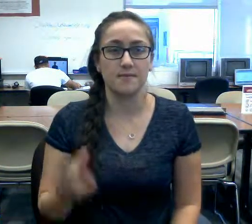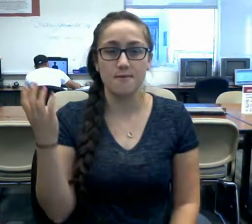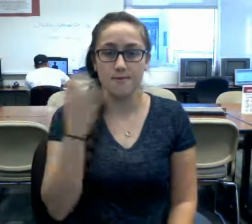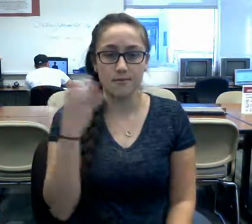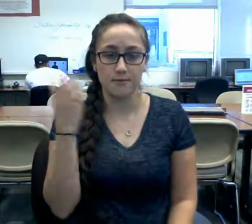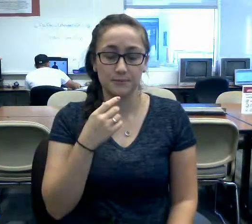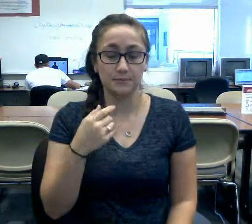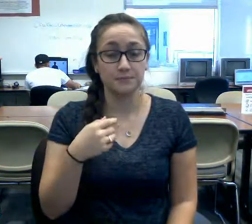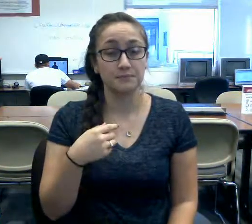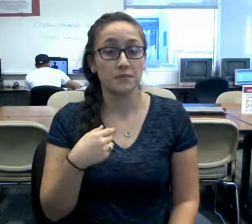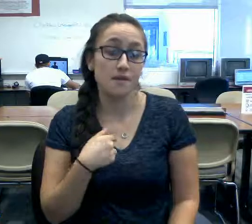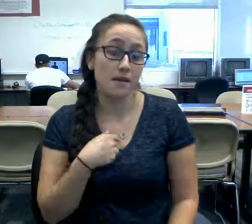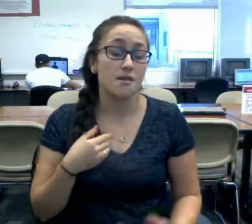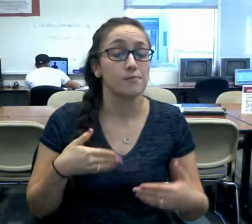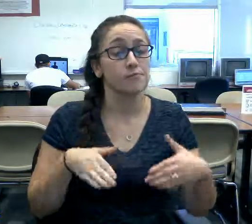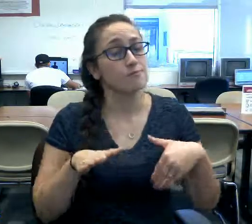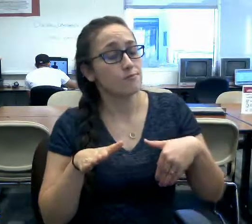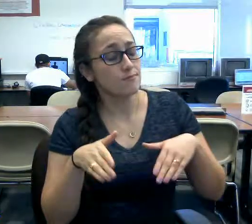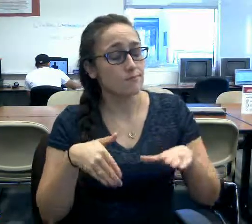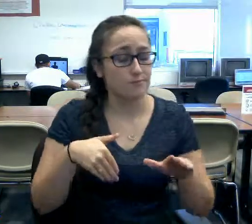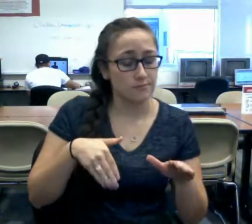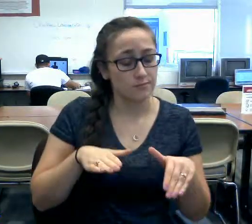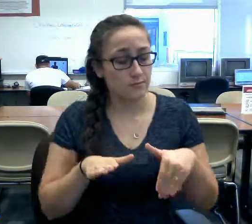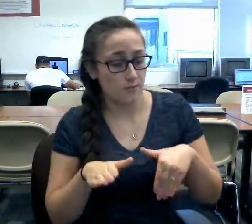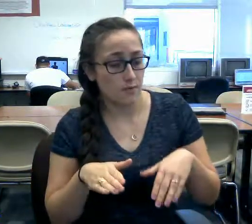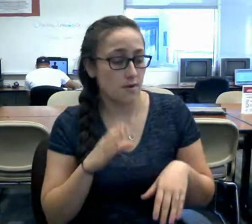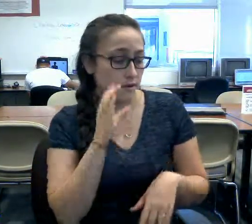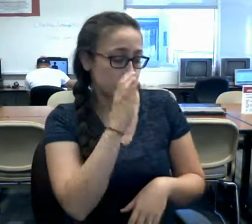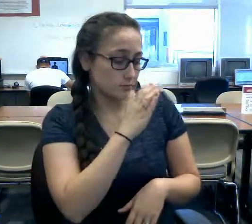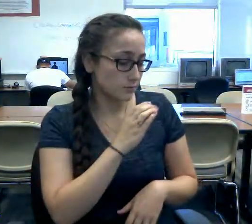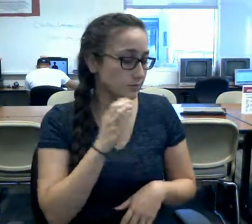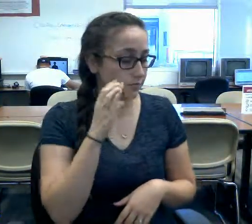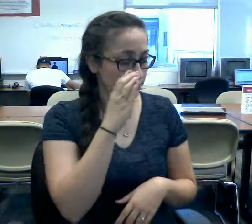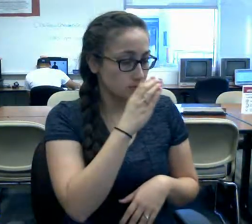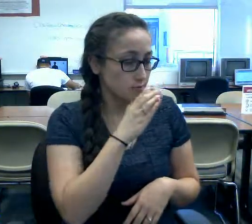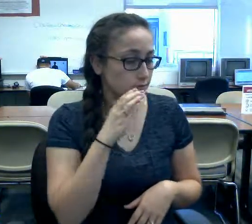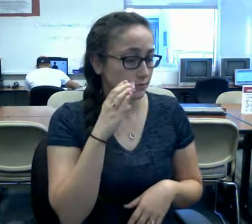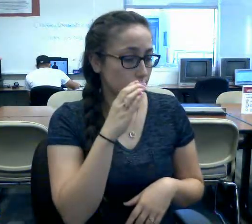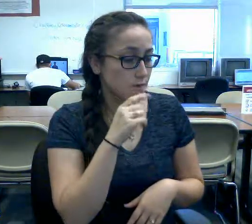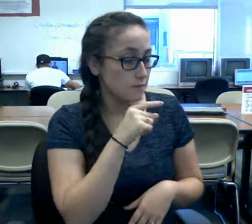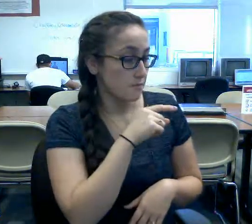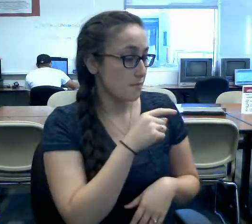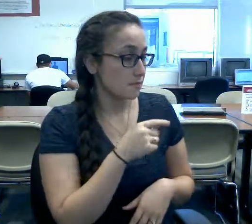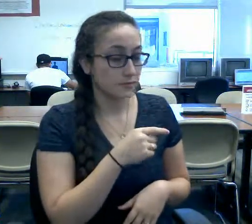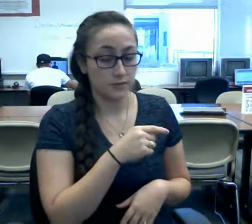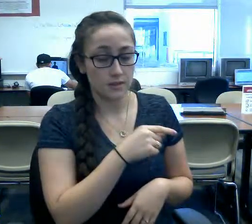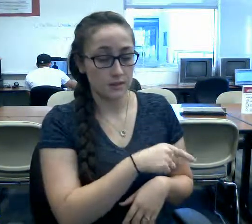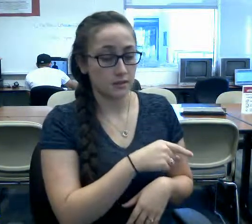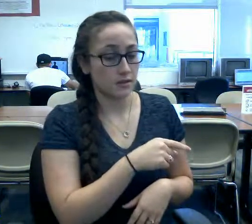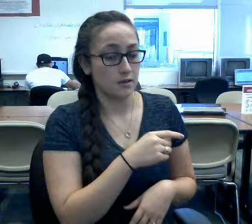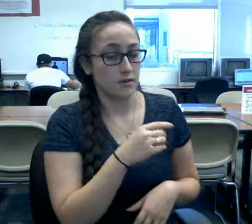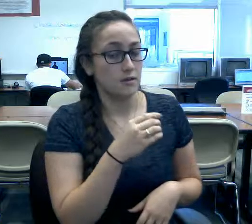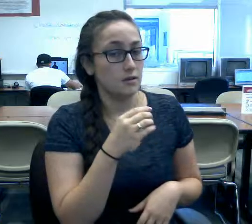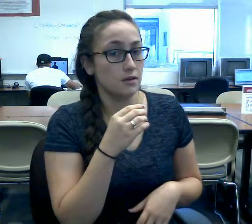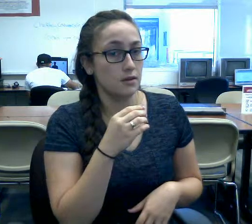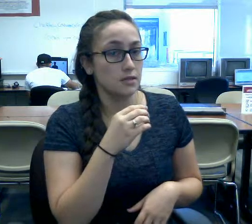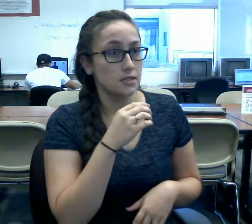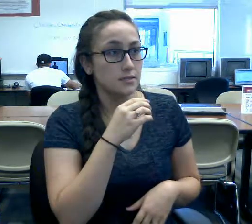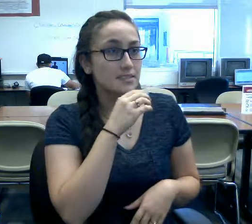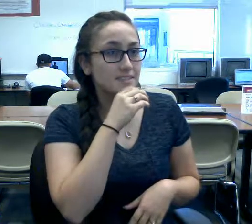So which paper? This paper? So due tomorrow is personal discovery